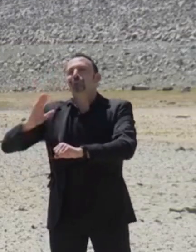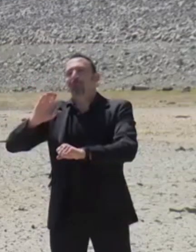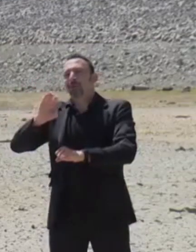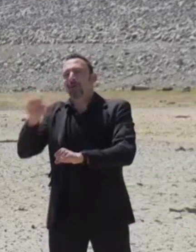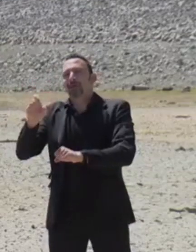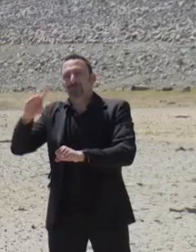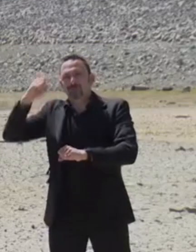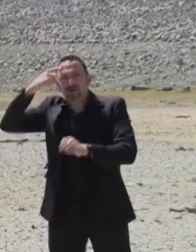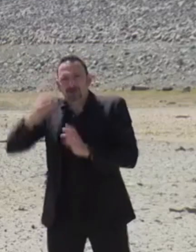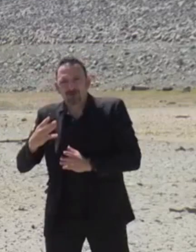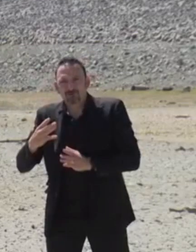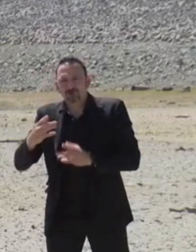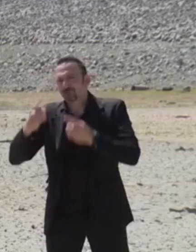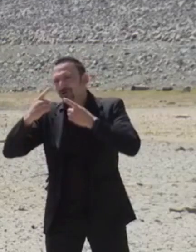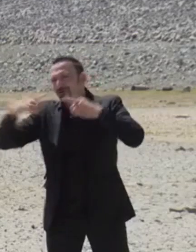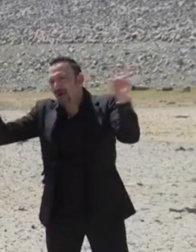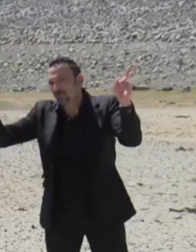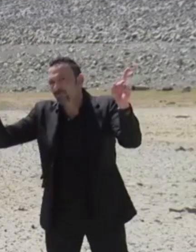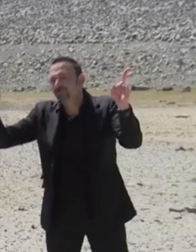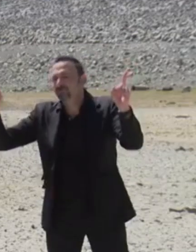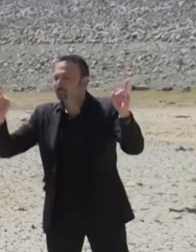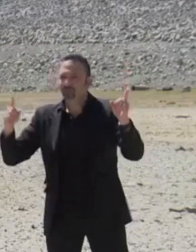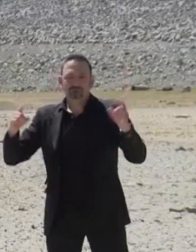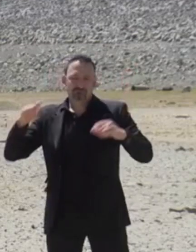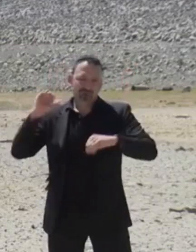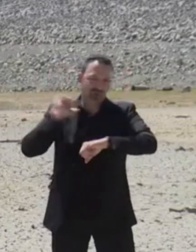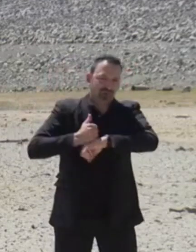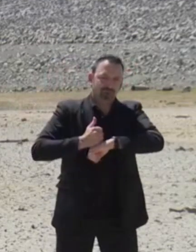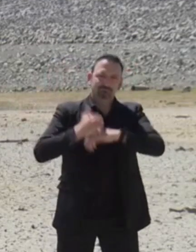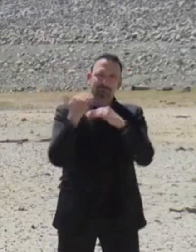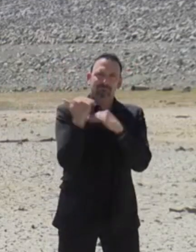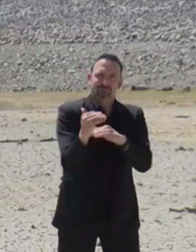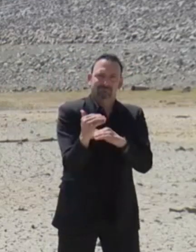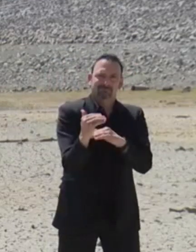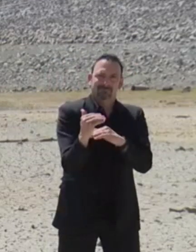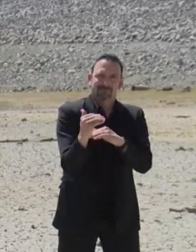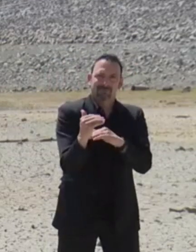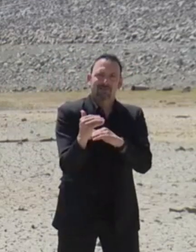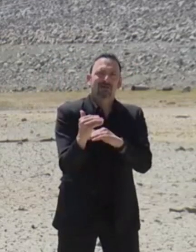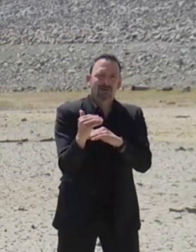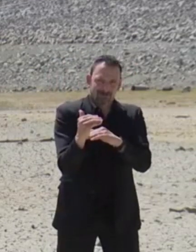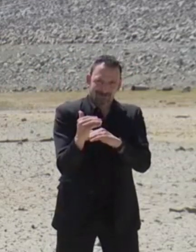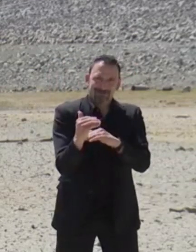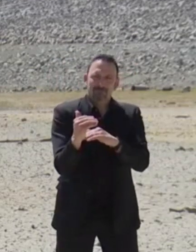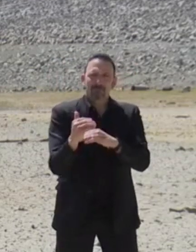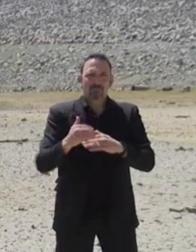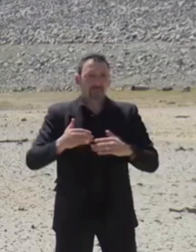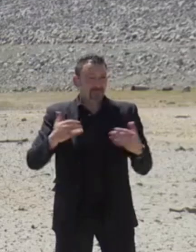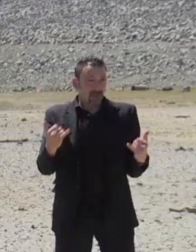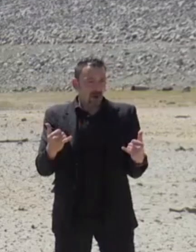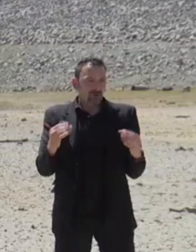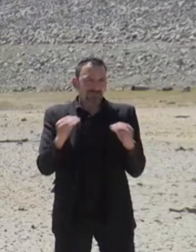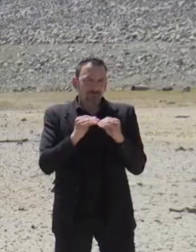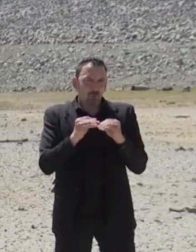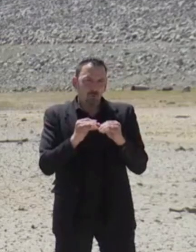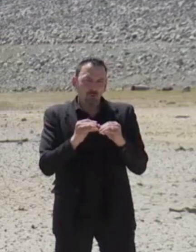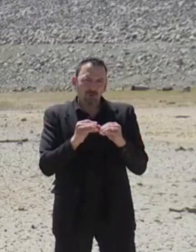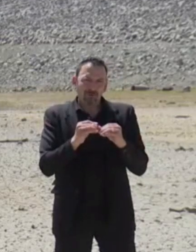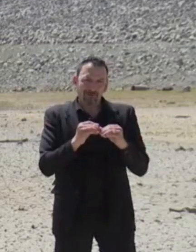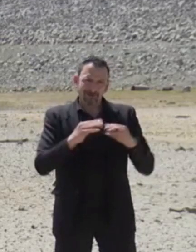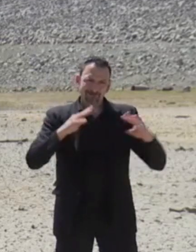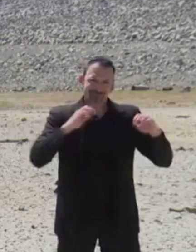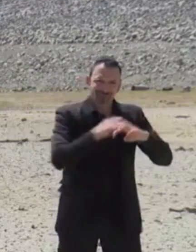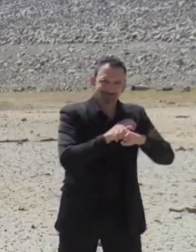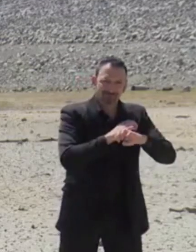and formalize those conservation efforts. That tends to happen in the third year of a drought. This is more dynamic, and this is certainly